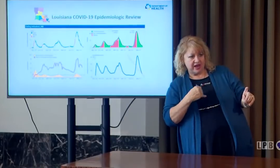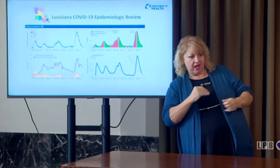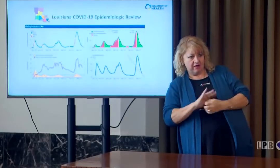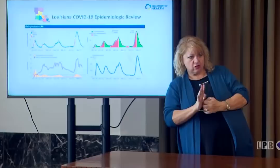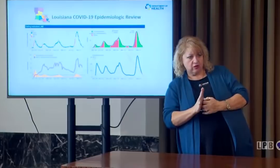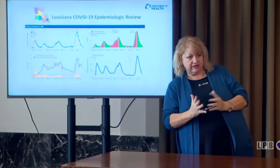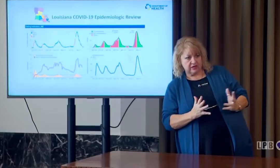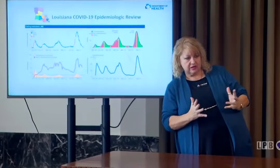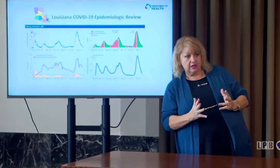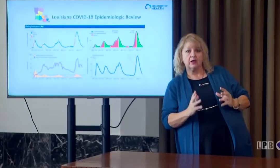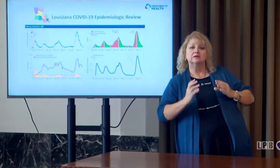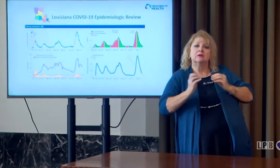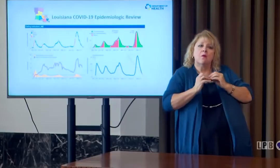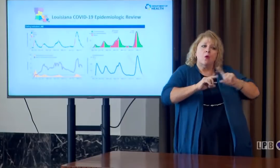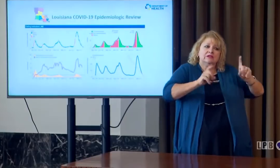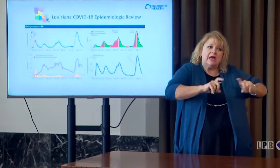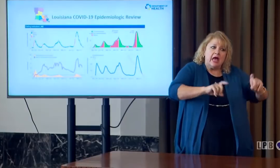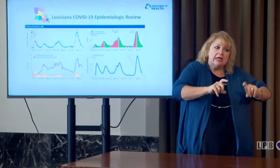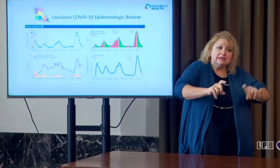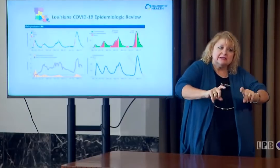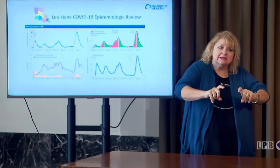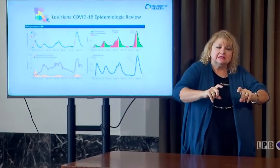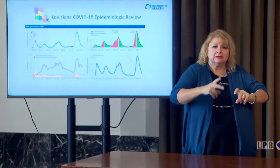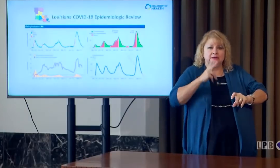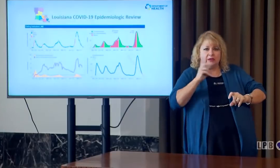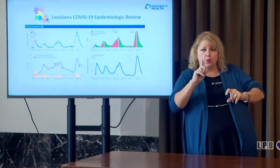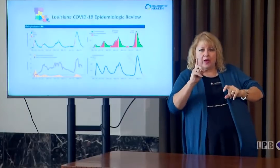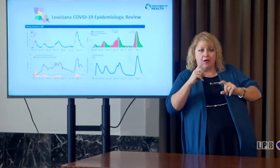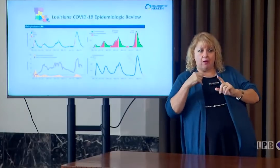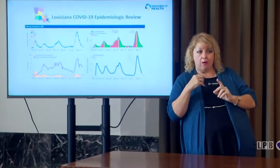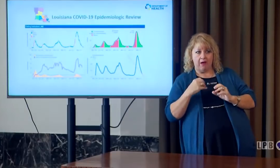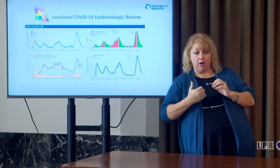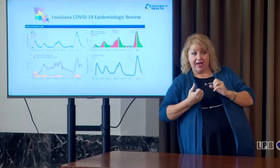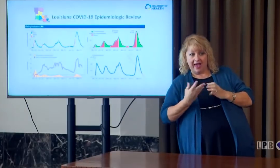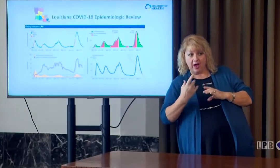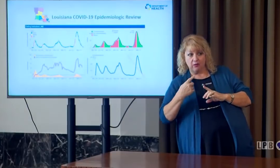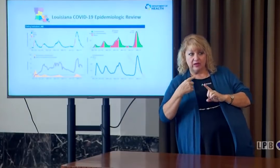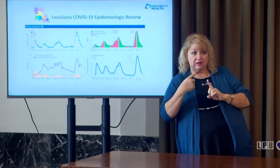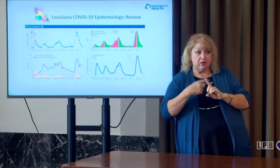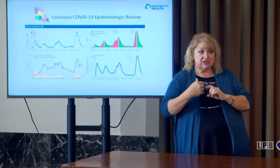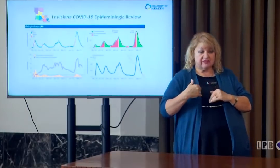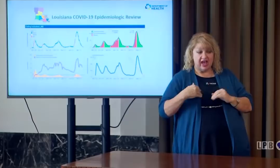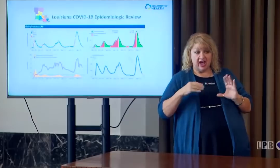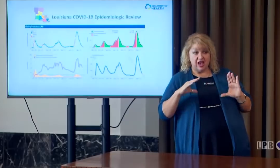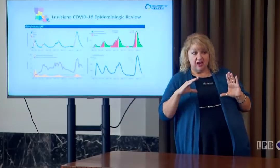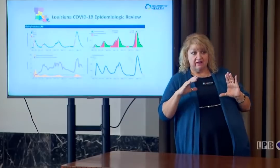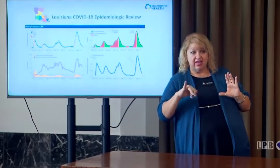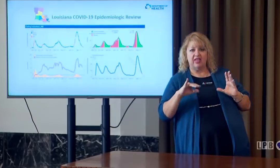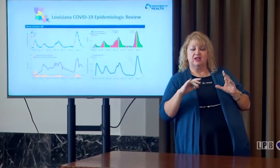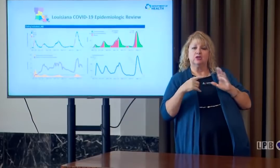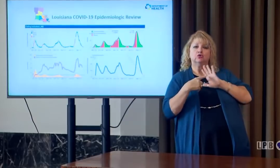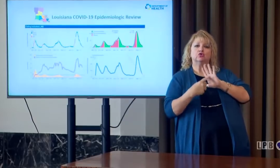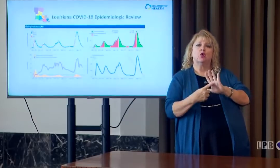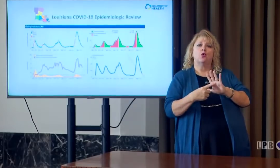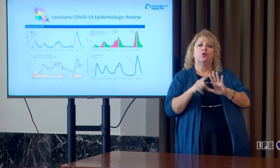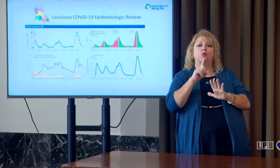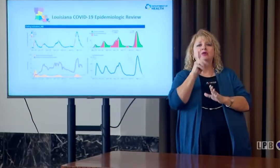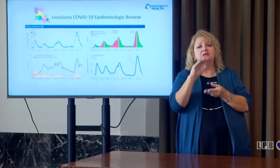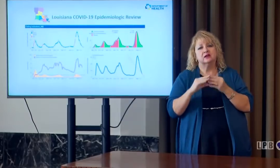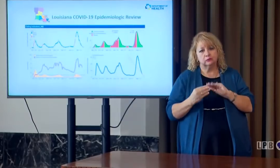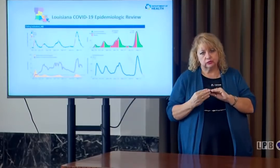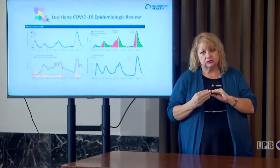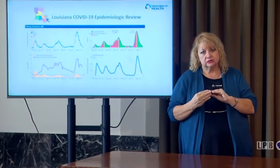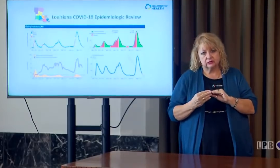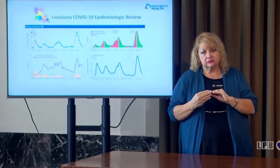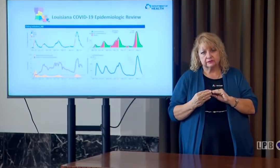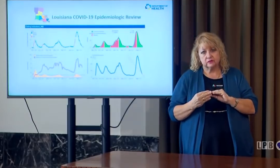you have on the pandemic. So with that much testing happening, I feel confident that the numbers that we're looking at now